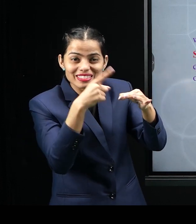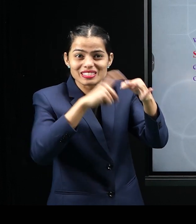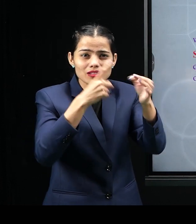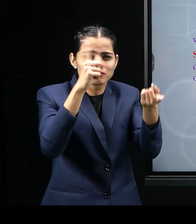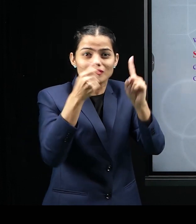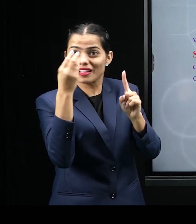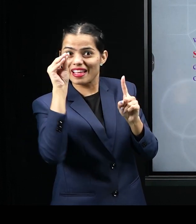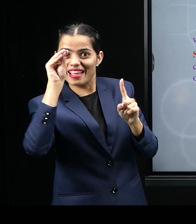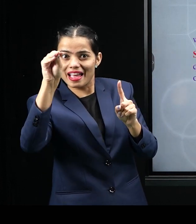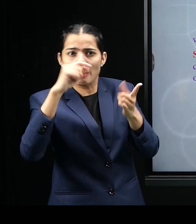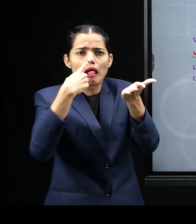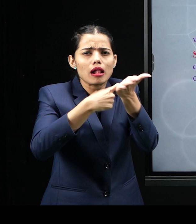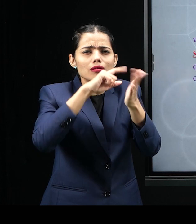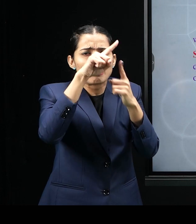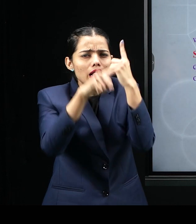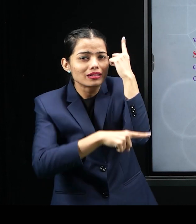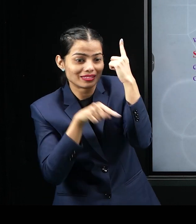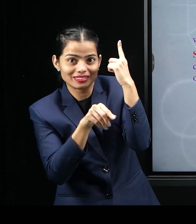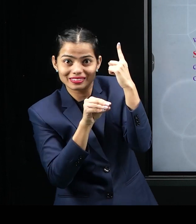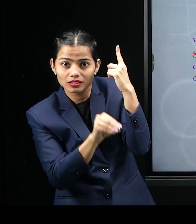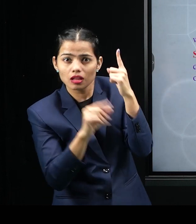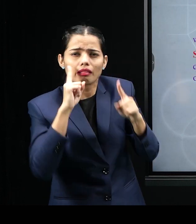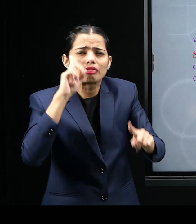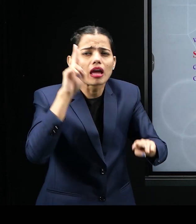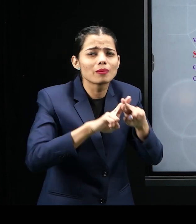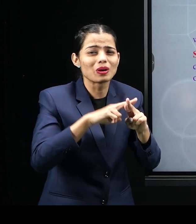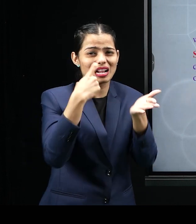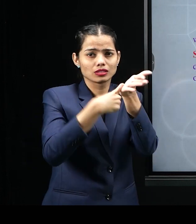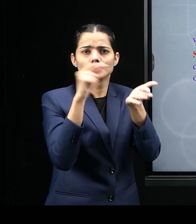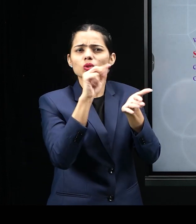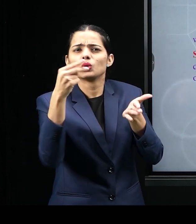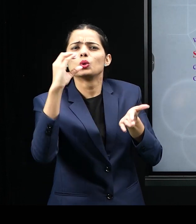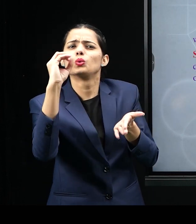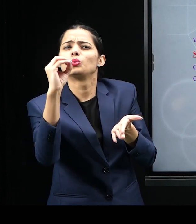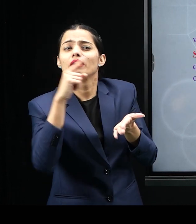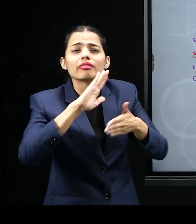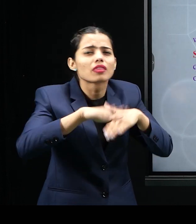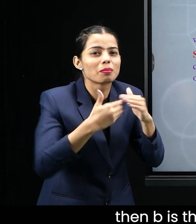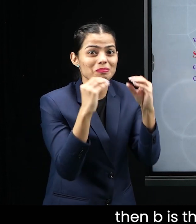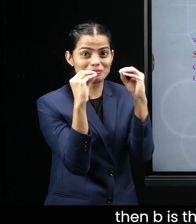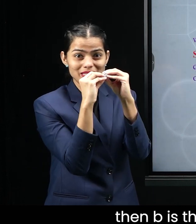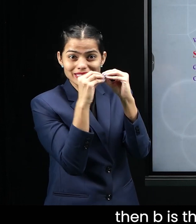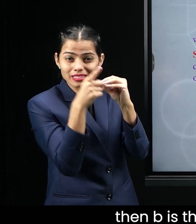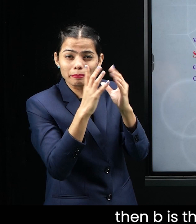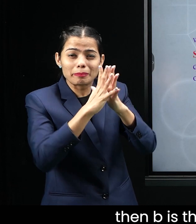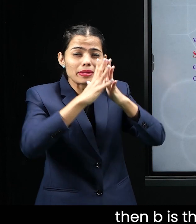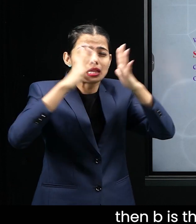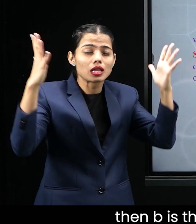where Q is the quotient, R is the remainder. If R is equal to 0, then B is the highest